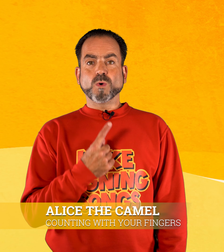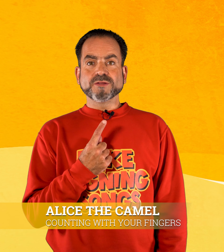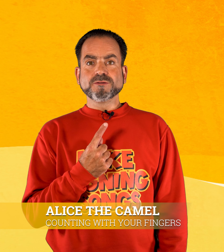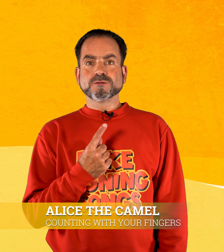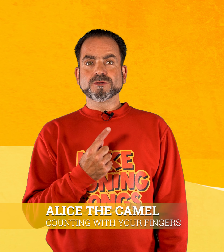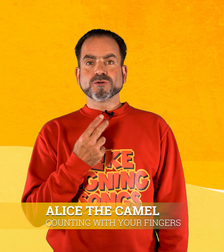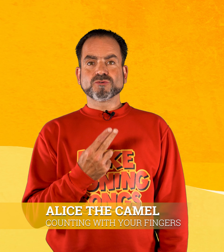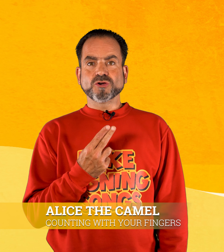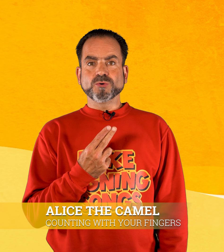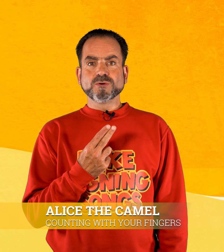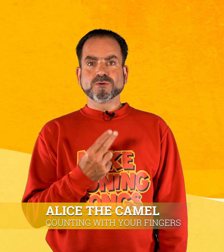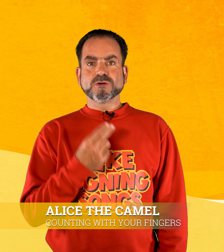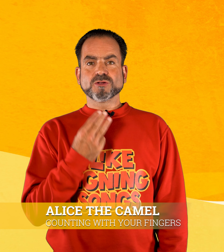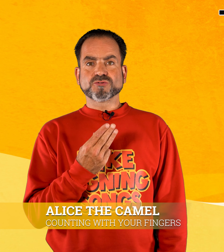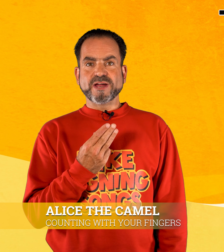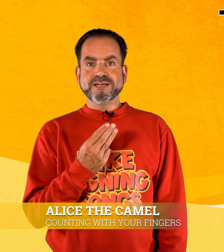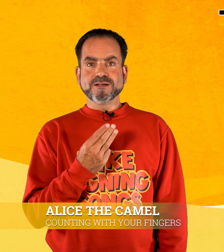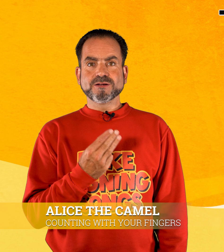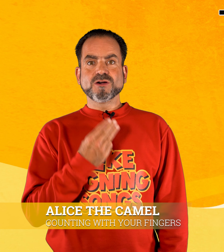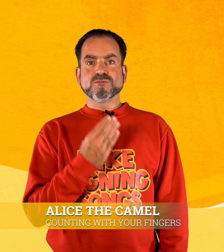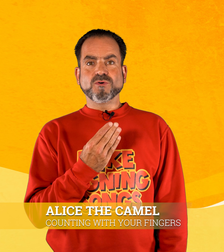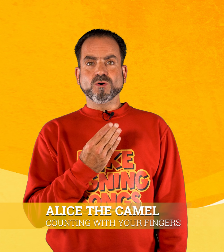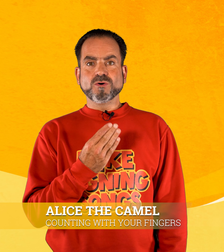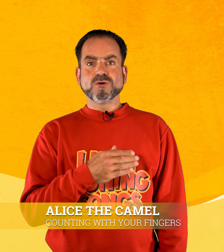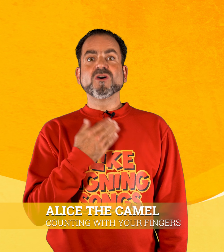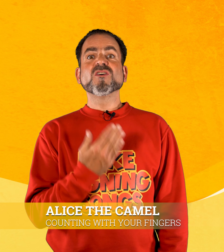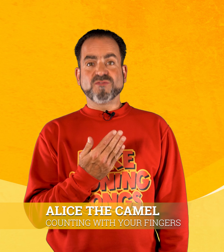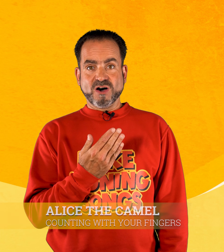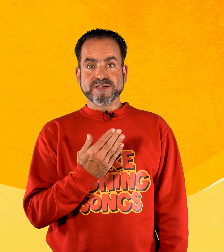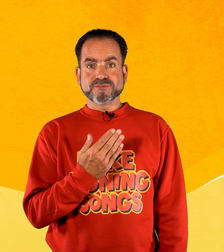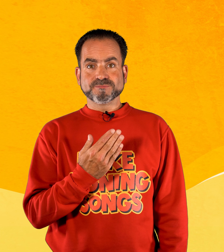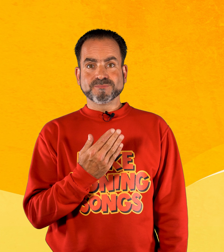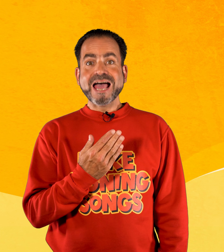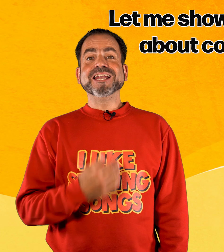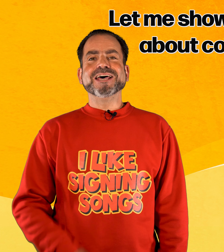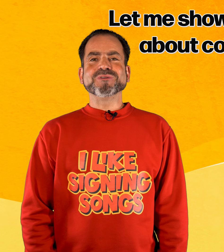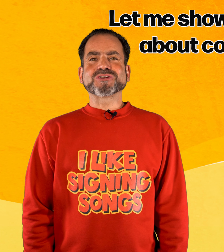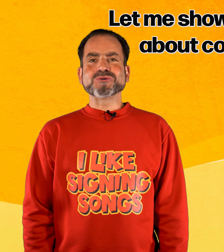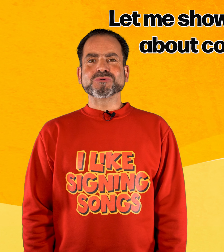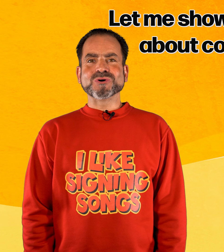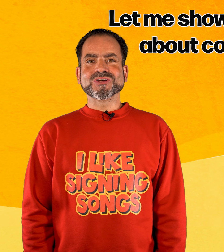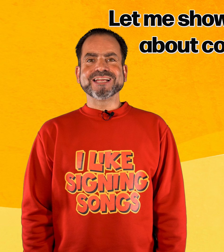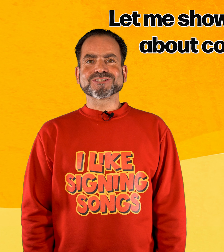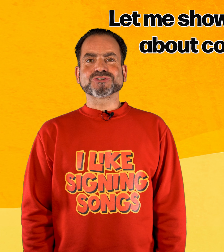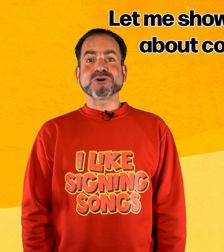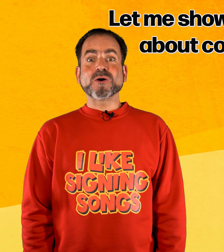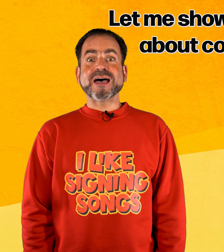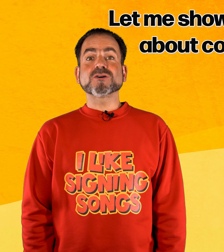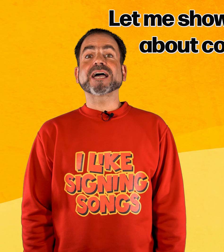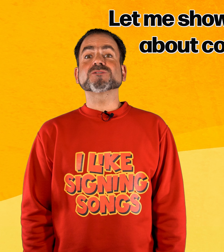One, two, three, four, five. Let me show you all a little song about